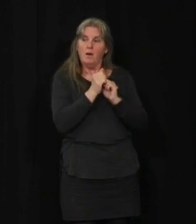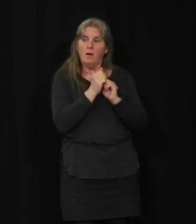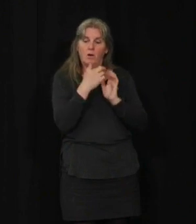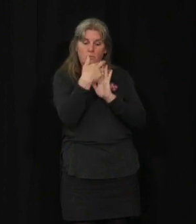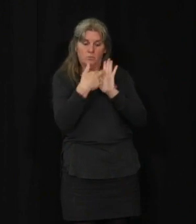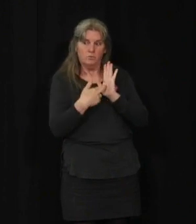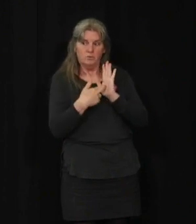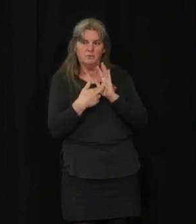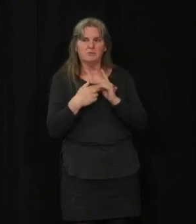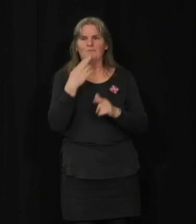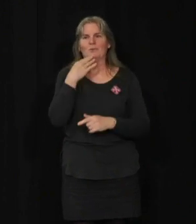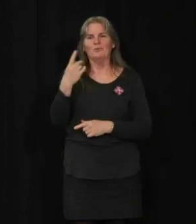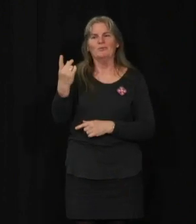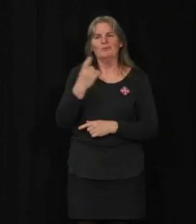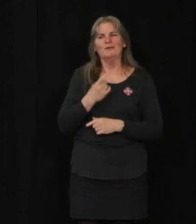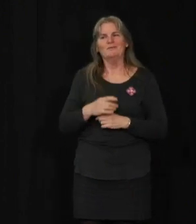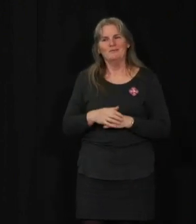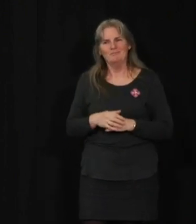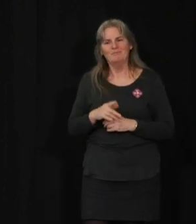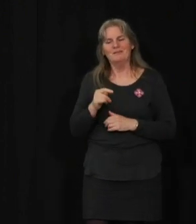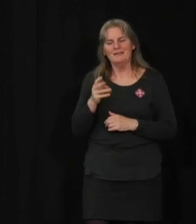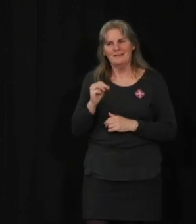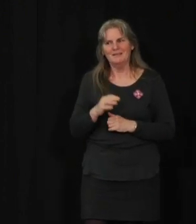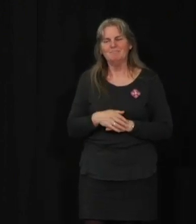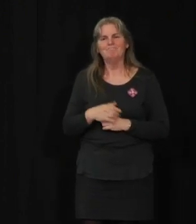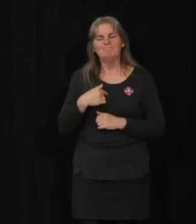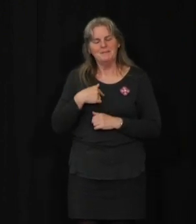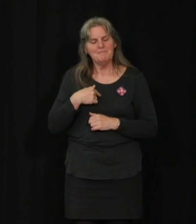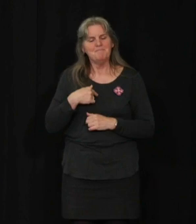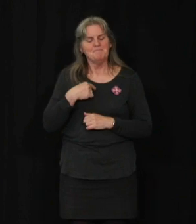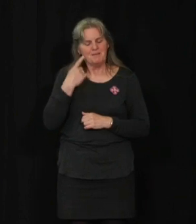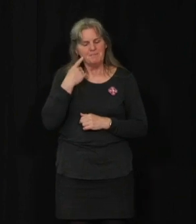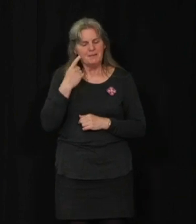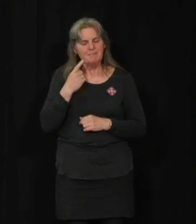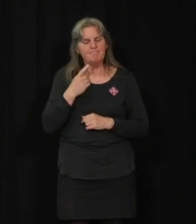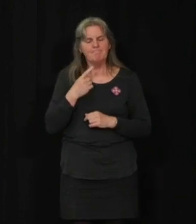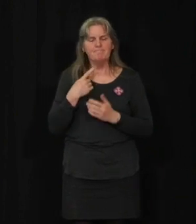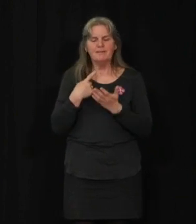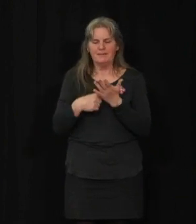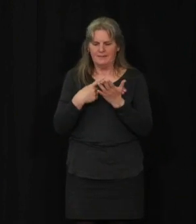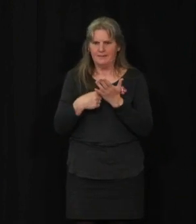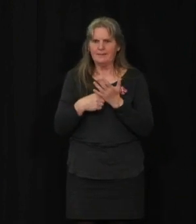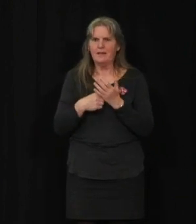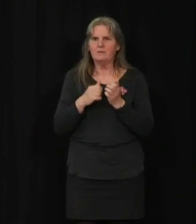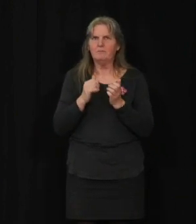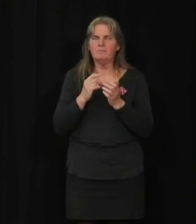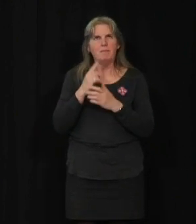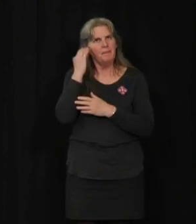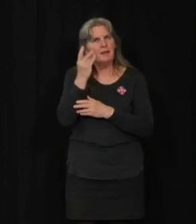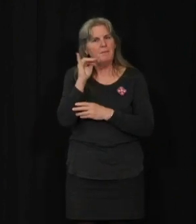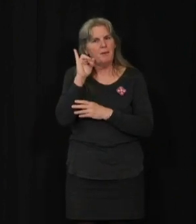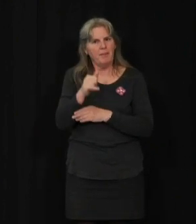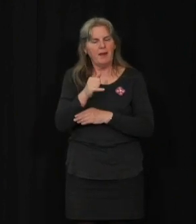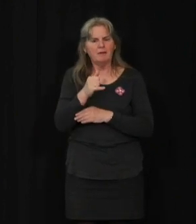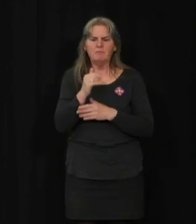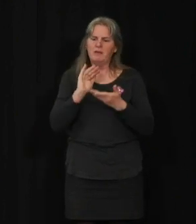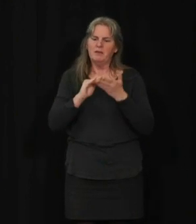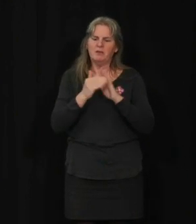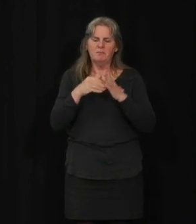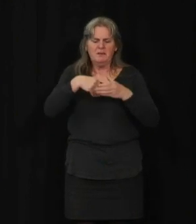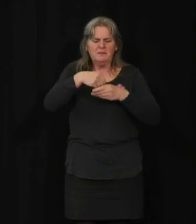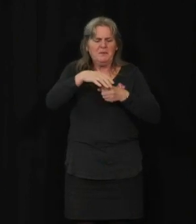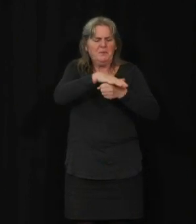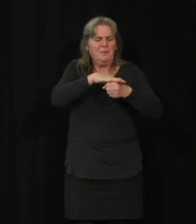a really great question, Tim, and it's something that I've already brought up about our close relationship to communities outside of